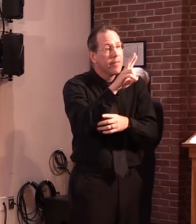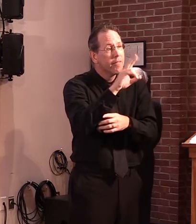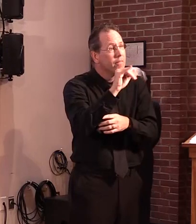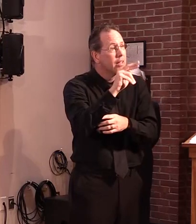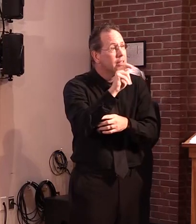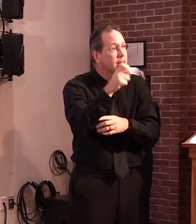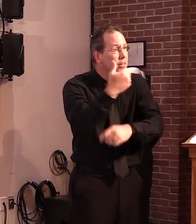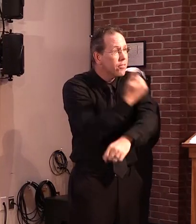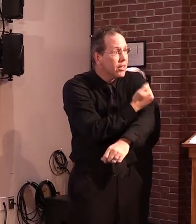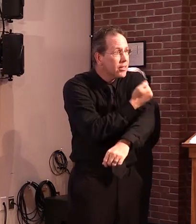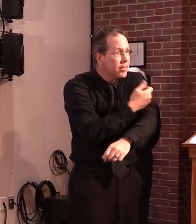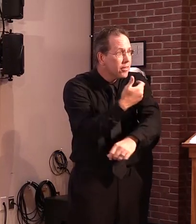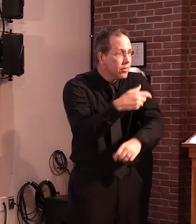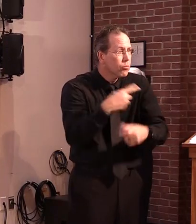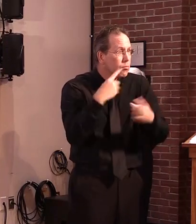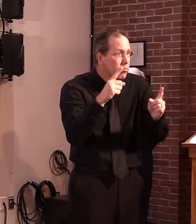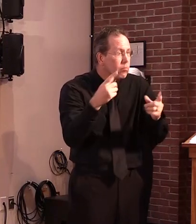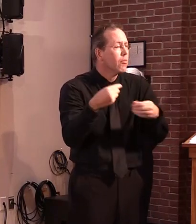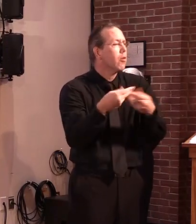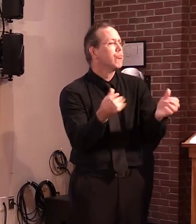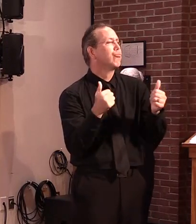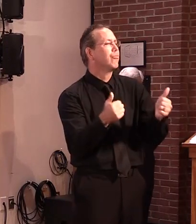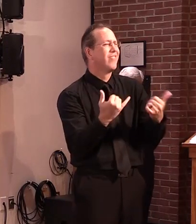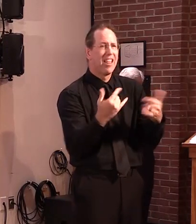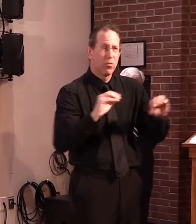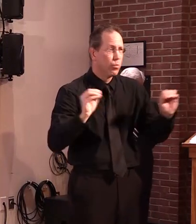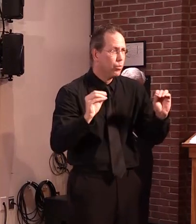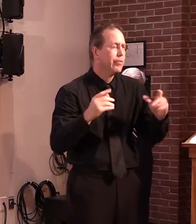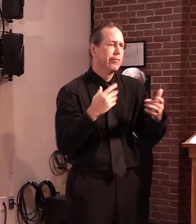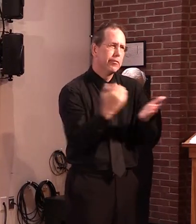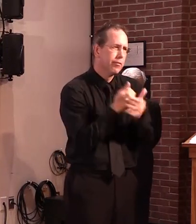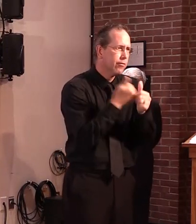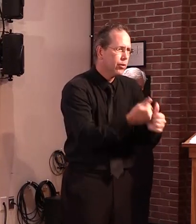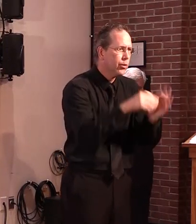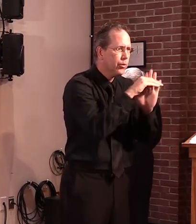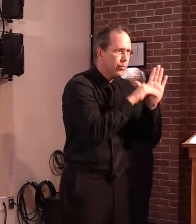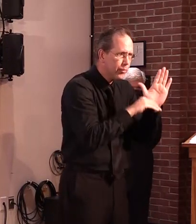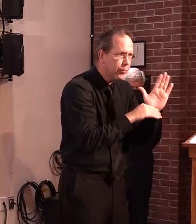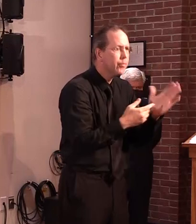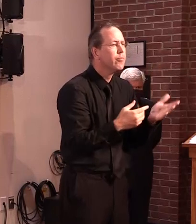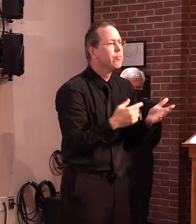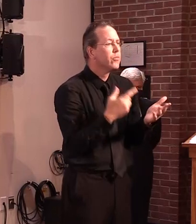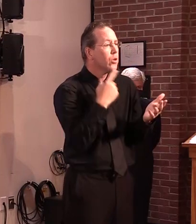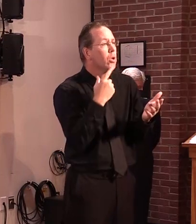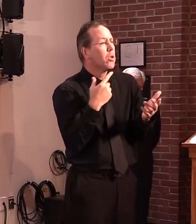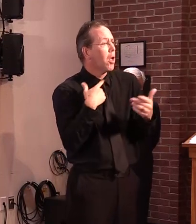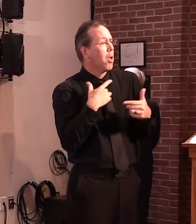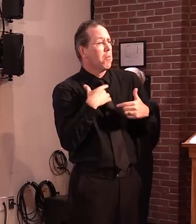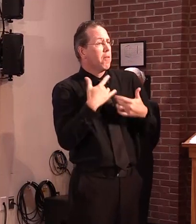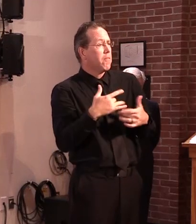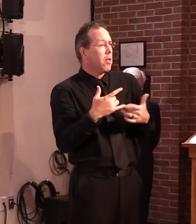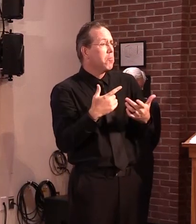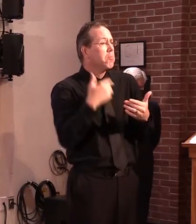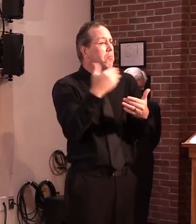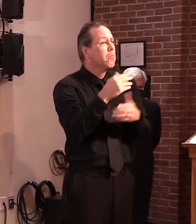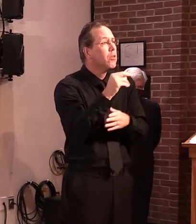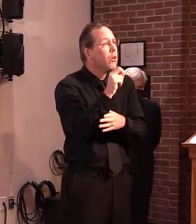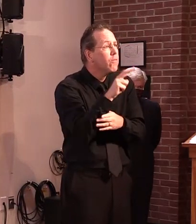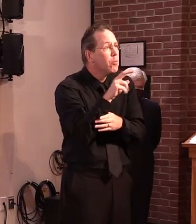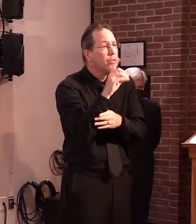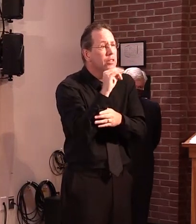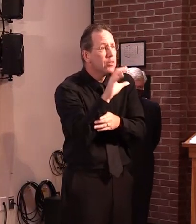and effective vaccine by November or December, with availability of doses by January, February, if